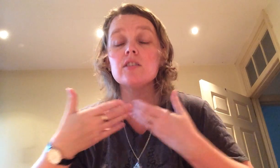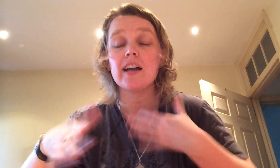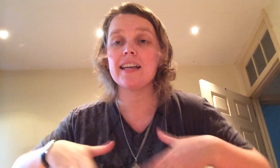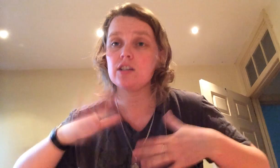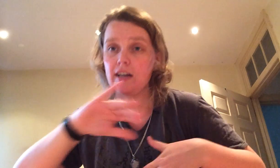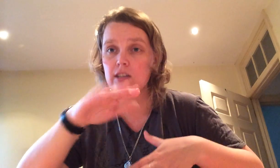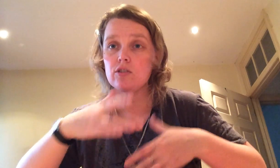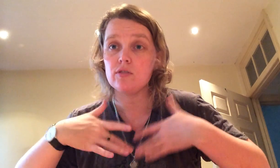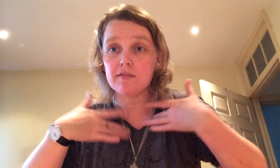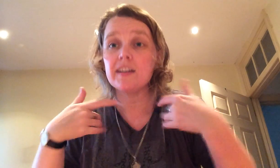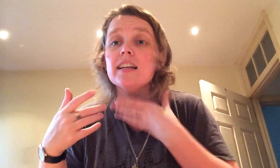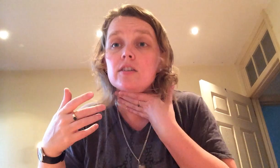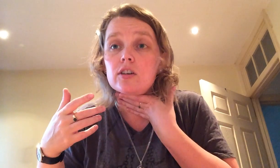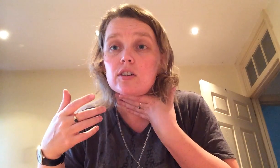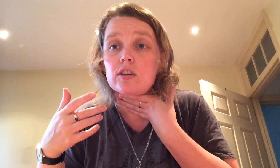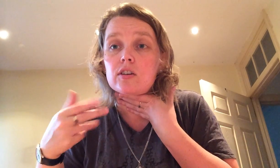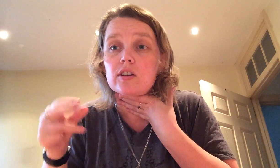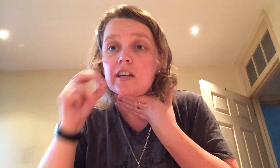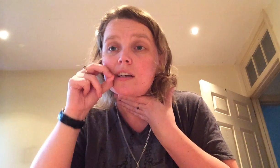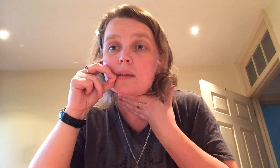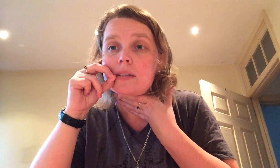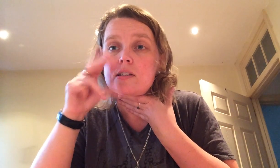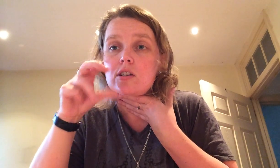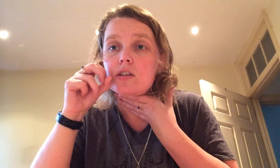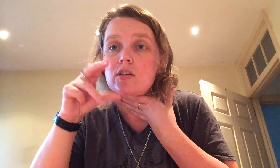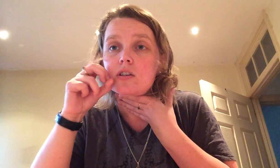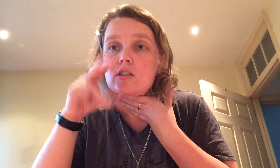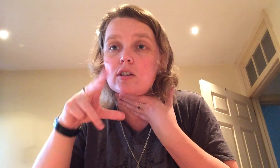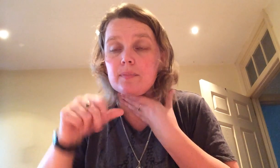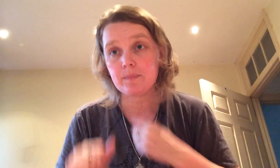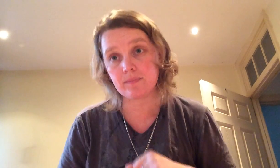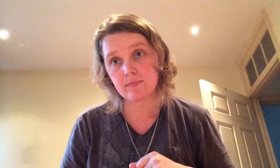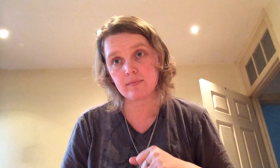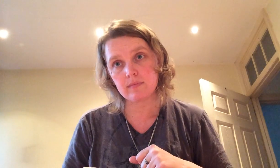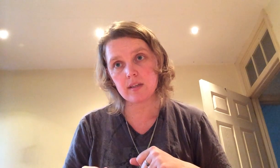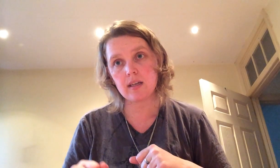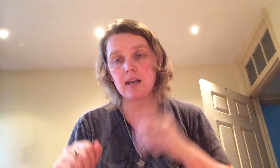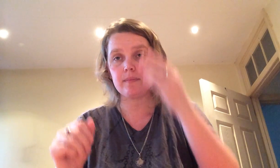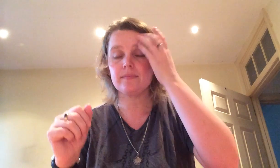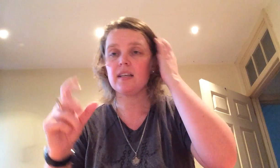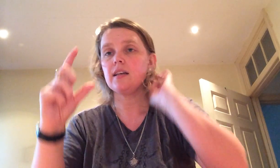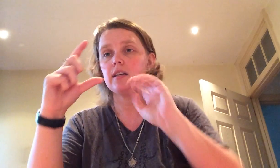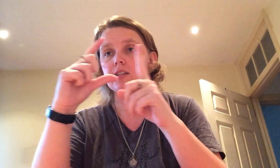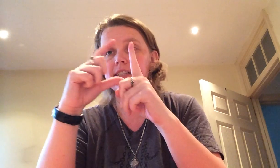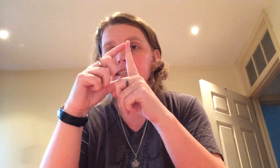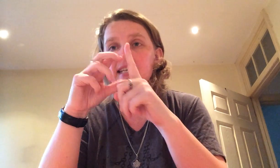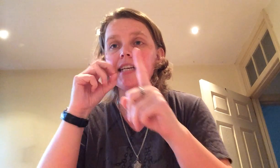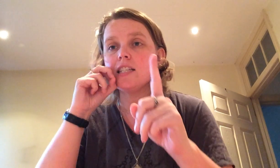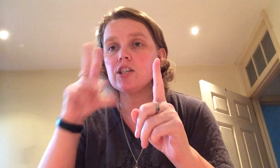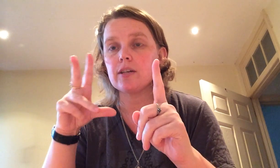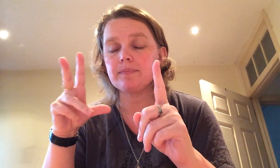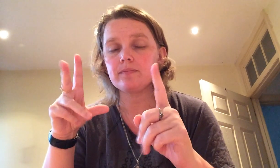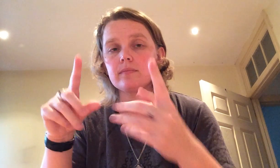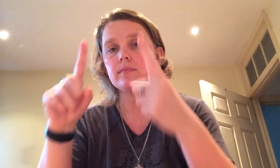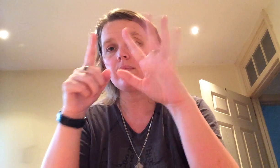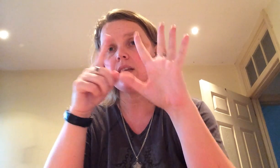I get children to feel it. D, D, D. That means D, D, D. Okay, so D is D. You